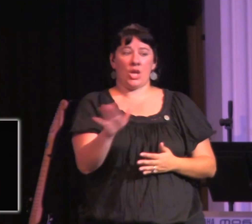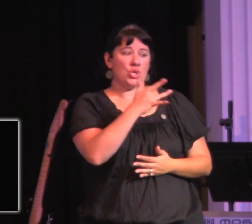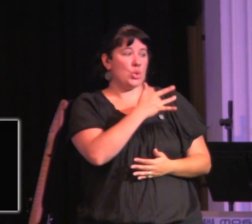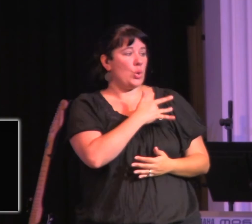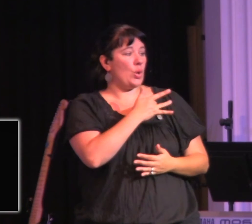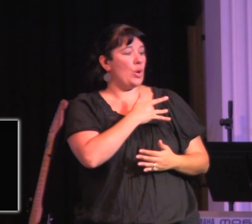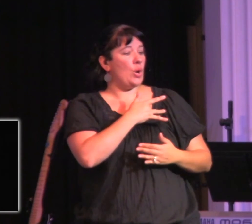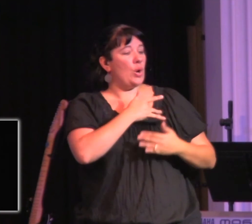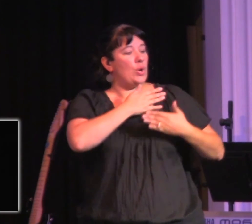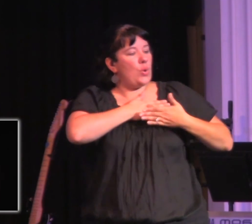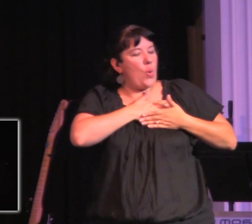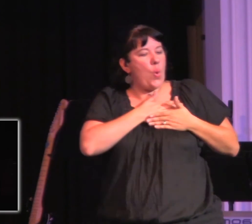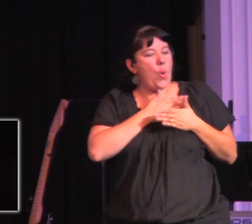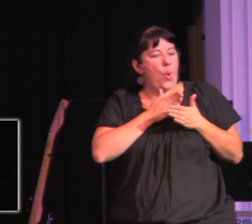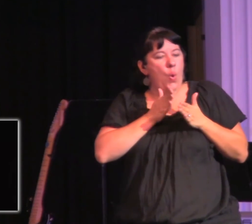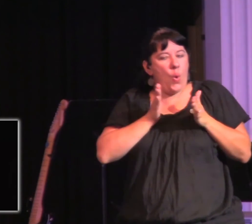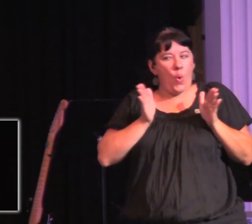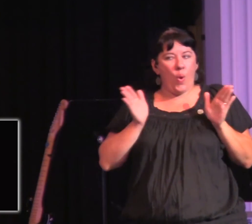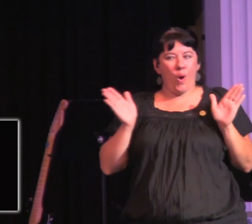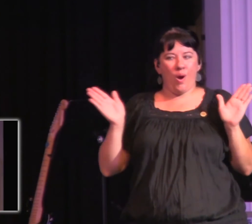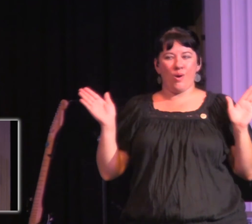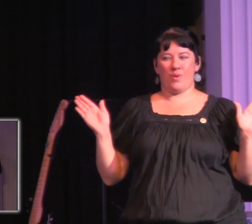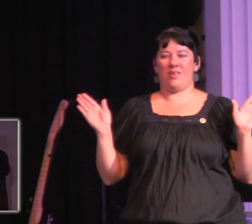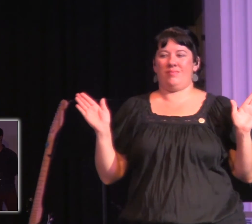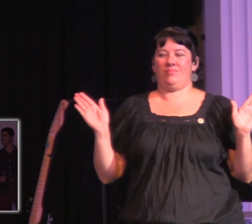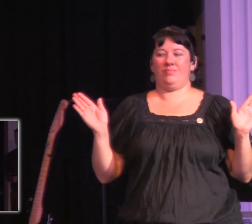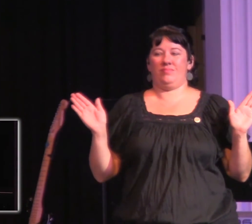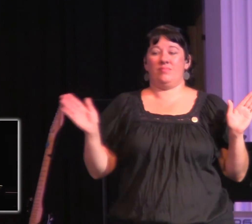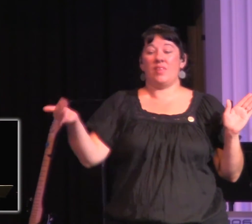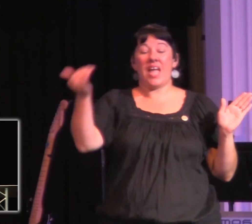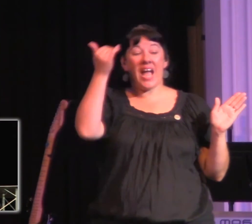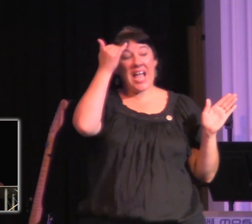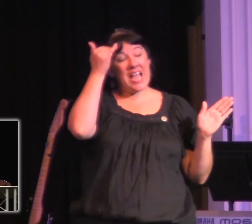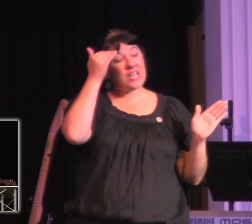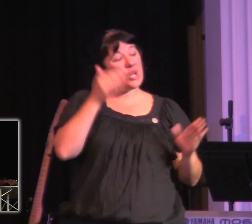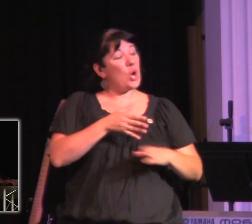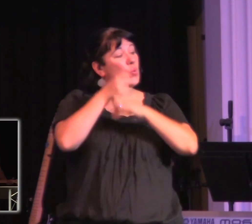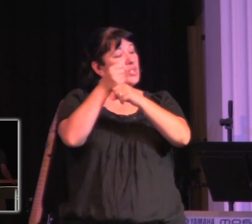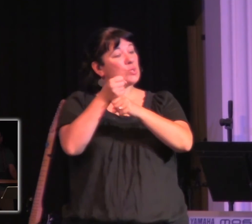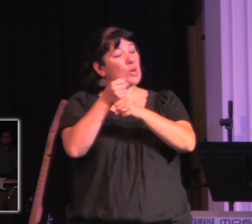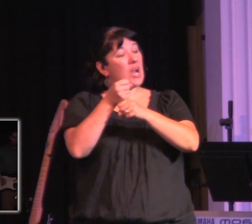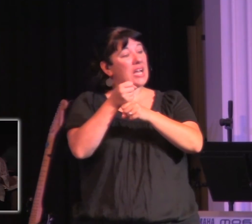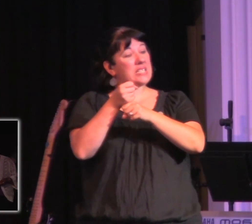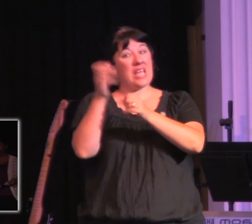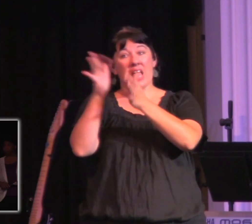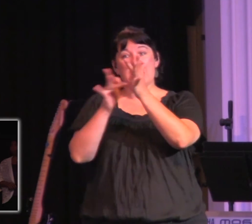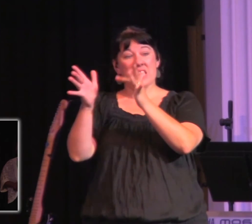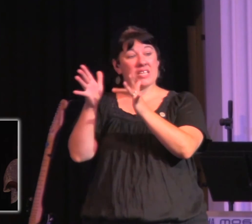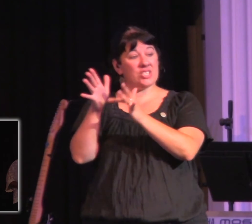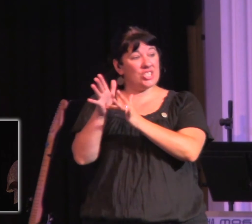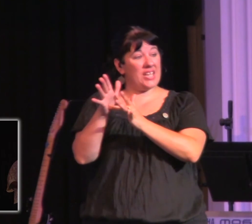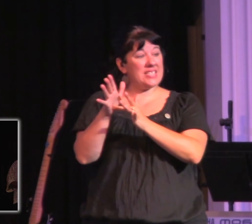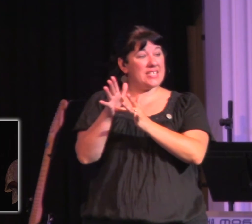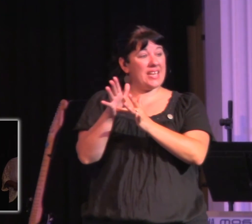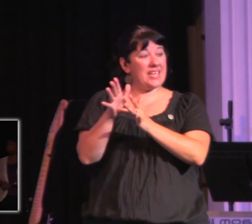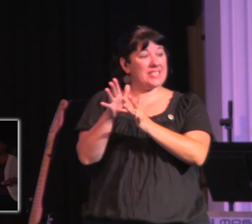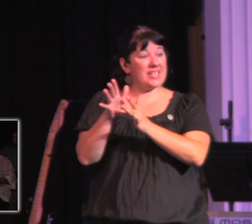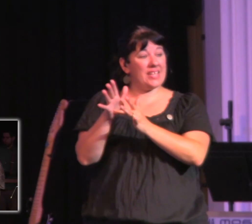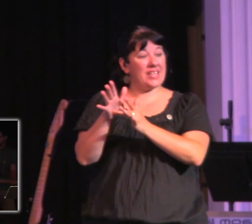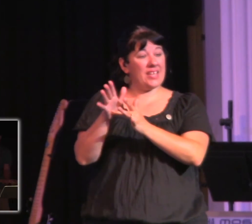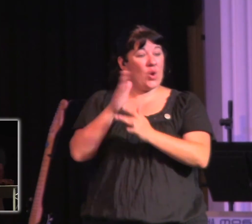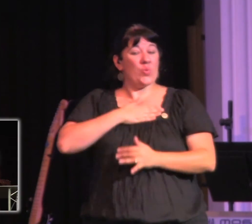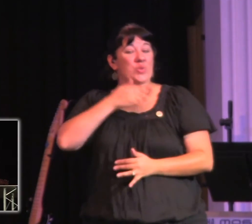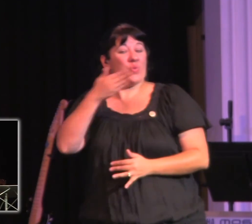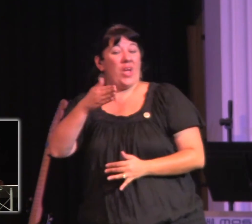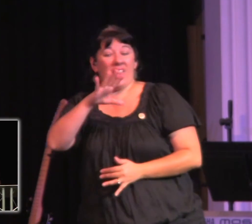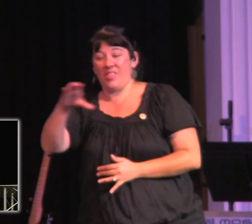heart today. And I want you to know that the God that died on the cross for you loves you. He loves you, and he wants to heal you, and he